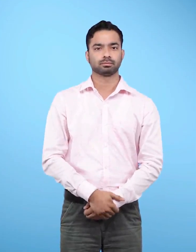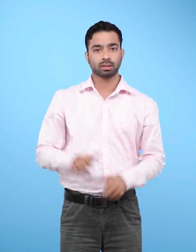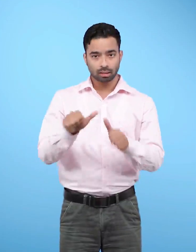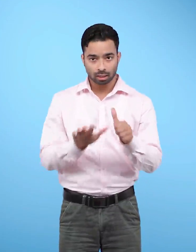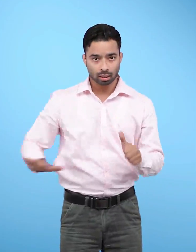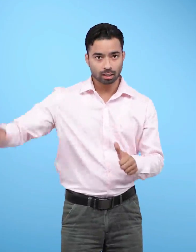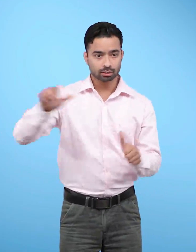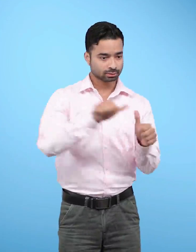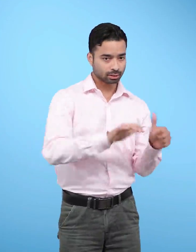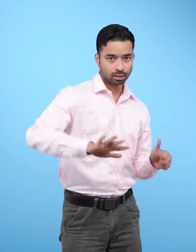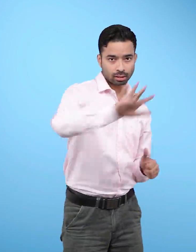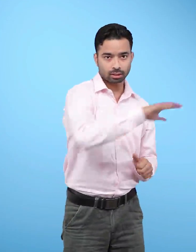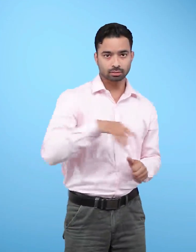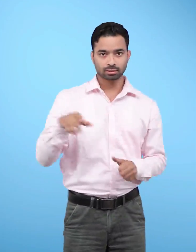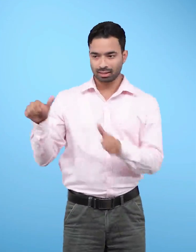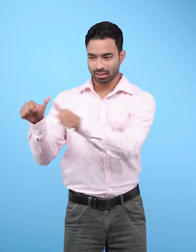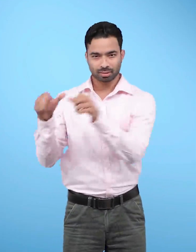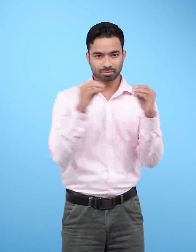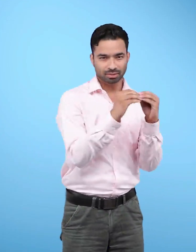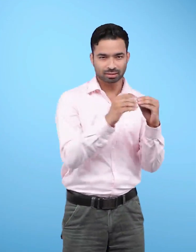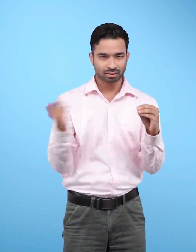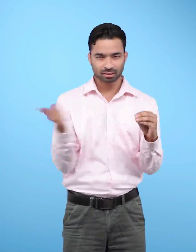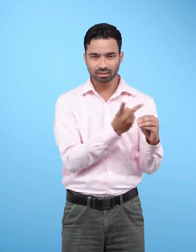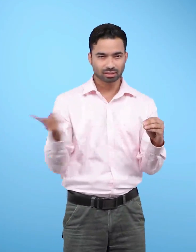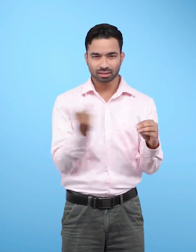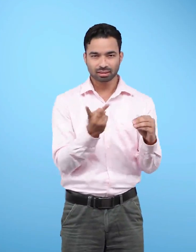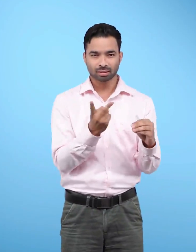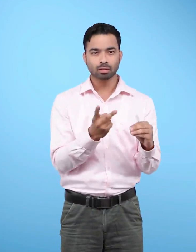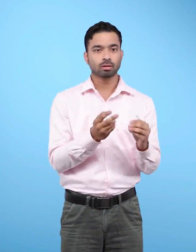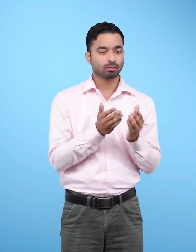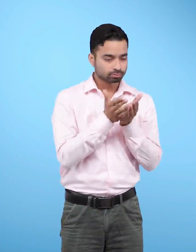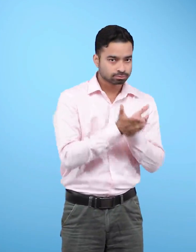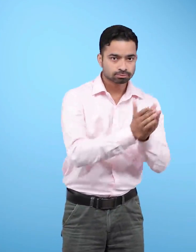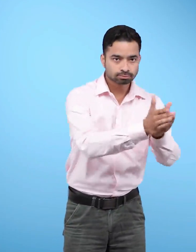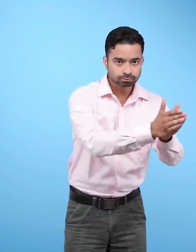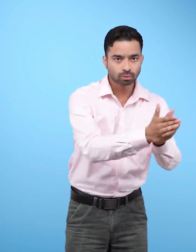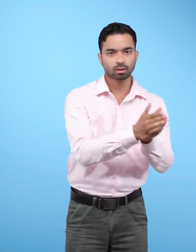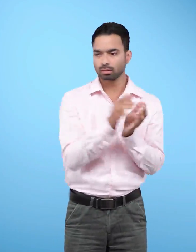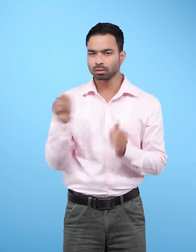Which lake should be used for boats?